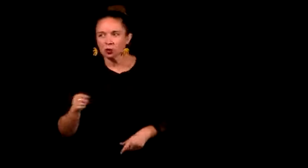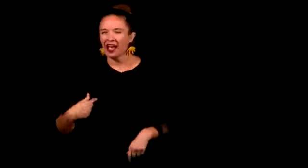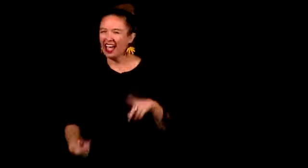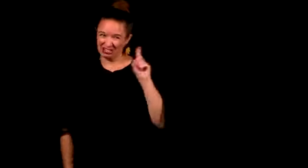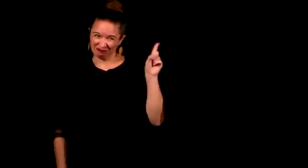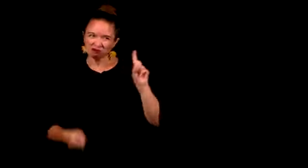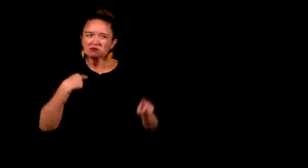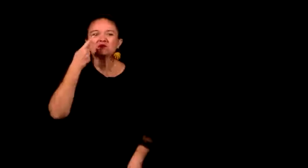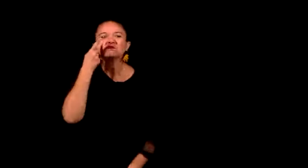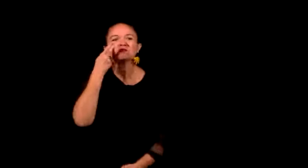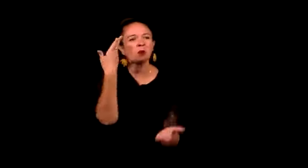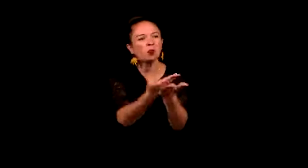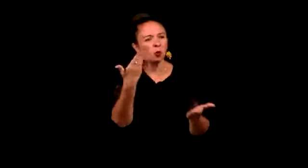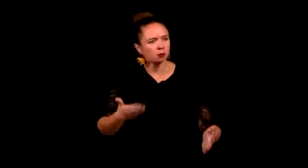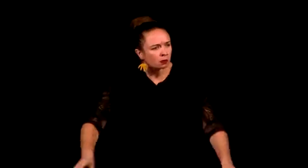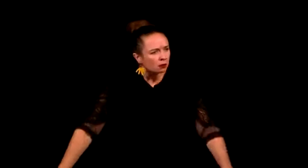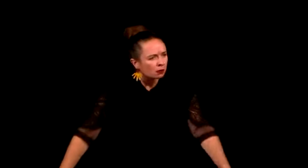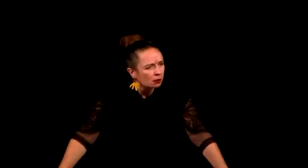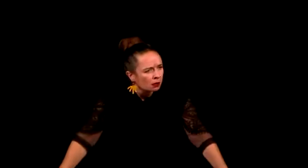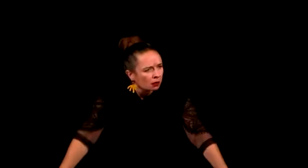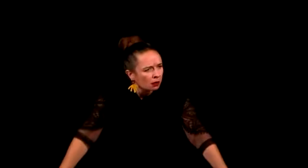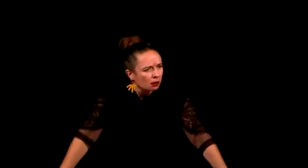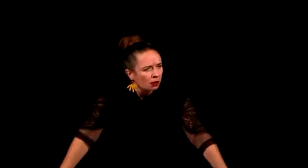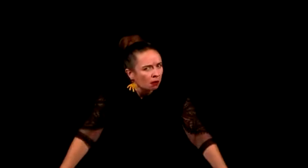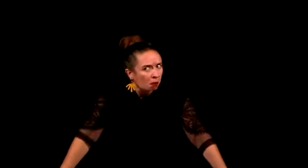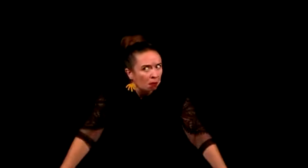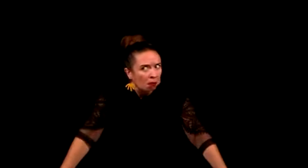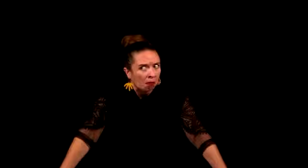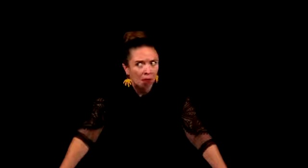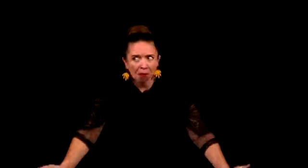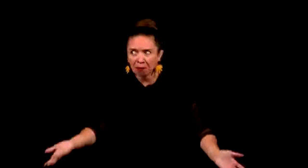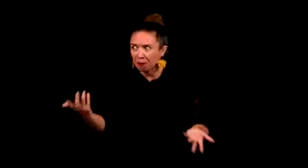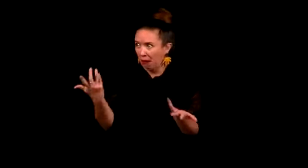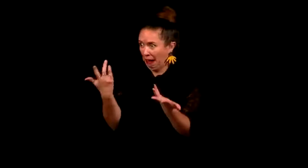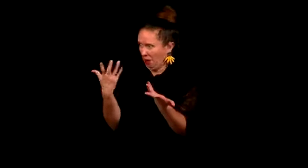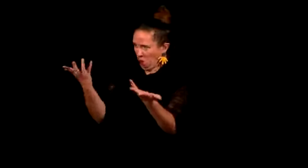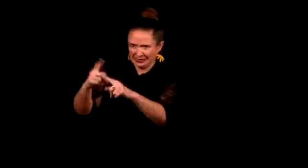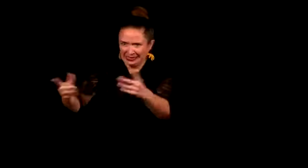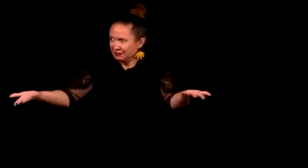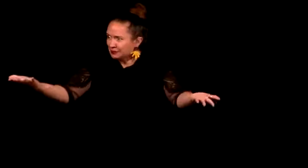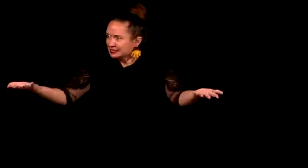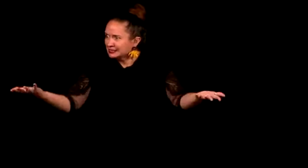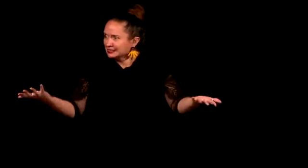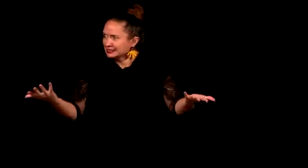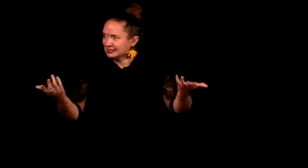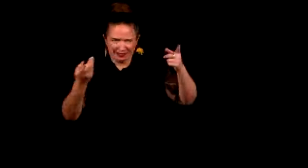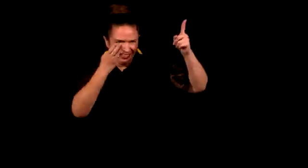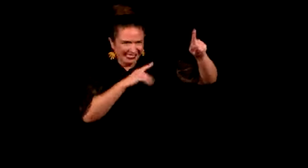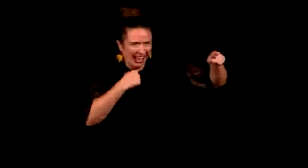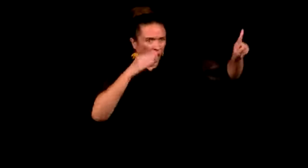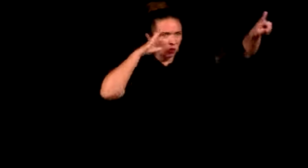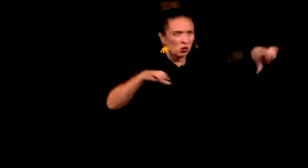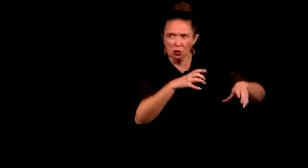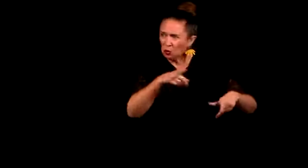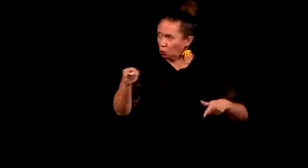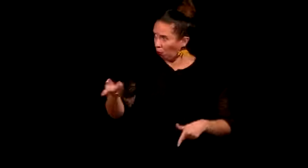you. But with God, everybody's like, nope, nope, want to see proof. Where is it?